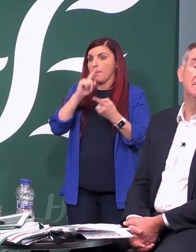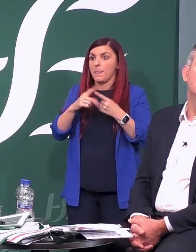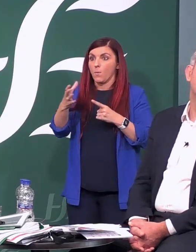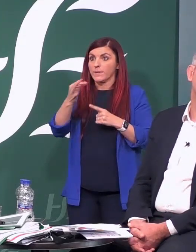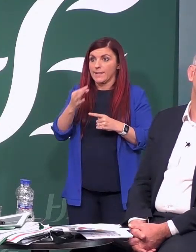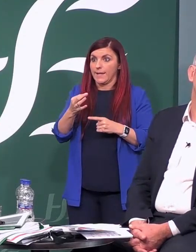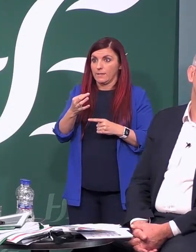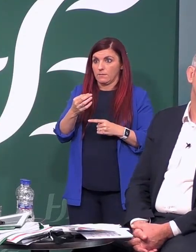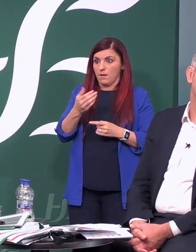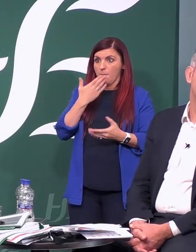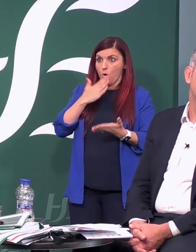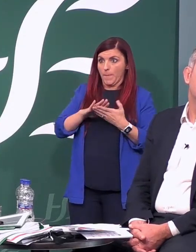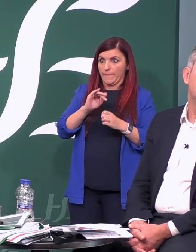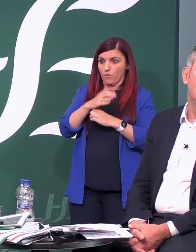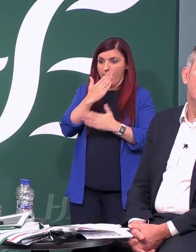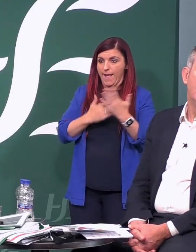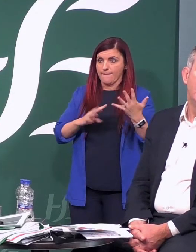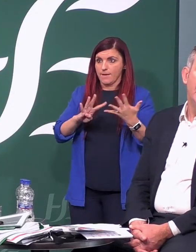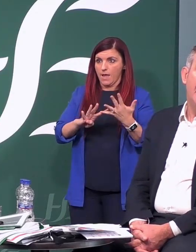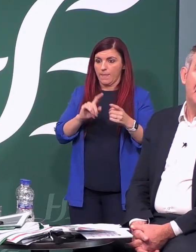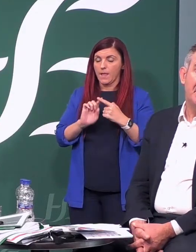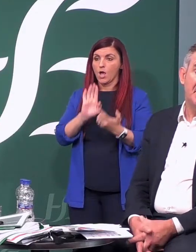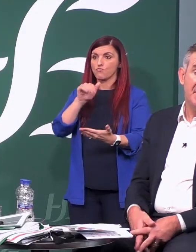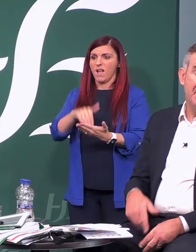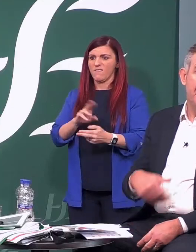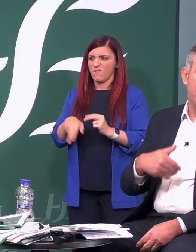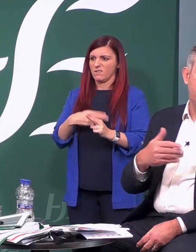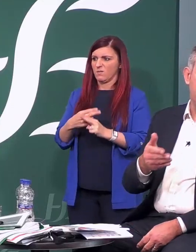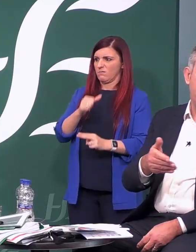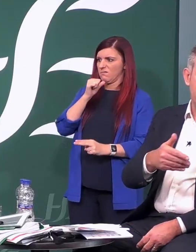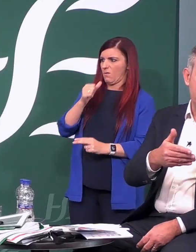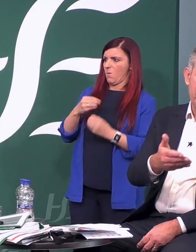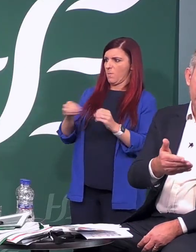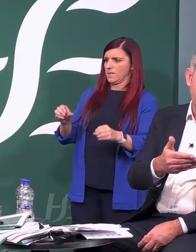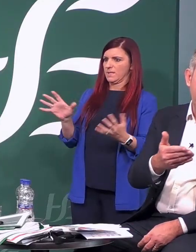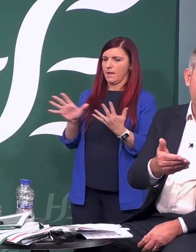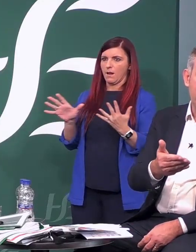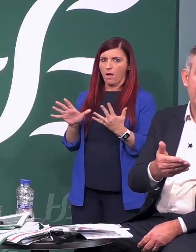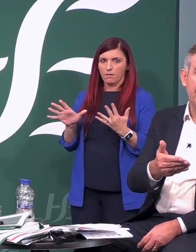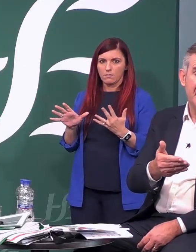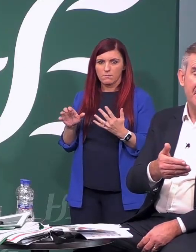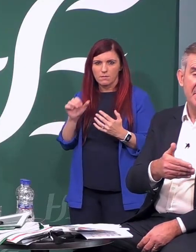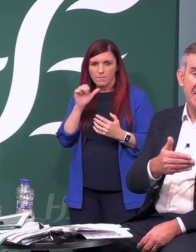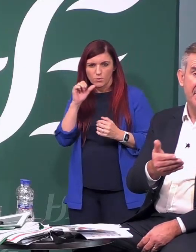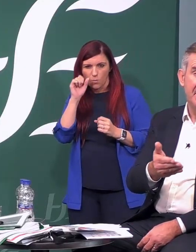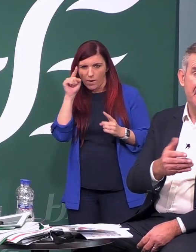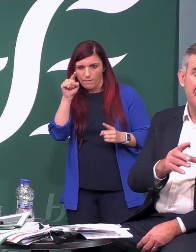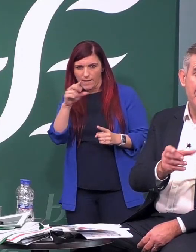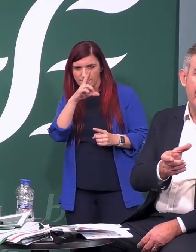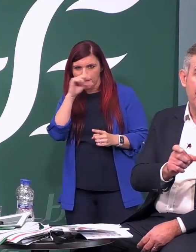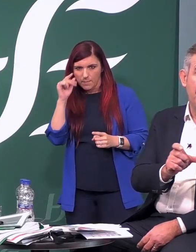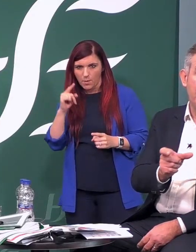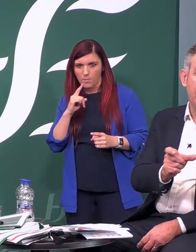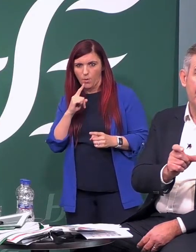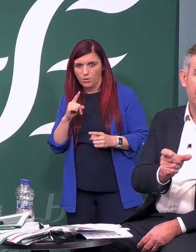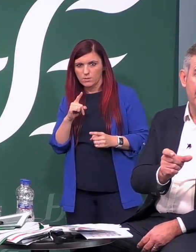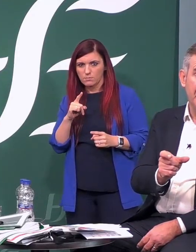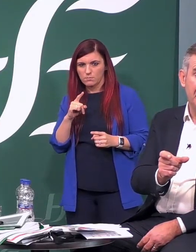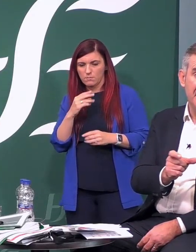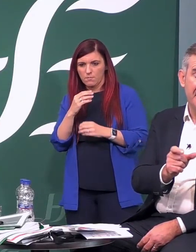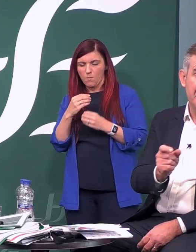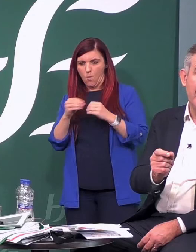there was a bit of a backlog. Have you seen much of that happening nationwide? Well, certainly the centres are under pressure. I'm not aware of that particular examples are in terms of maybe that opening